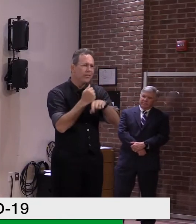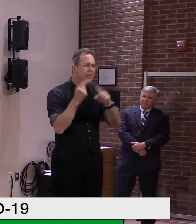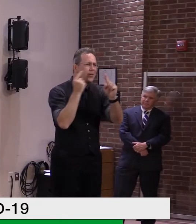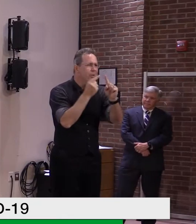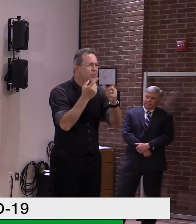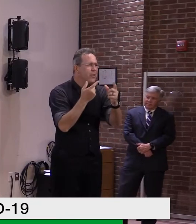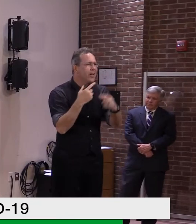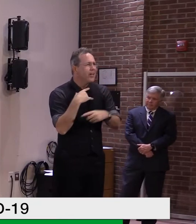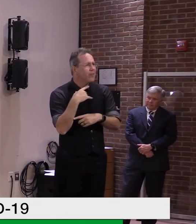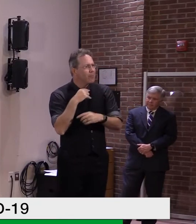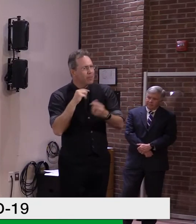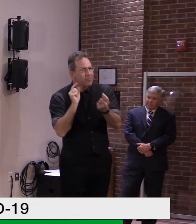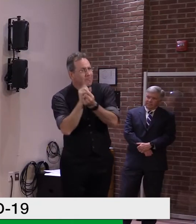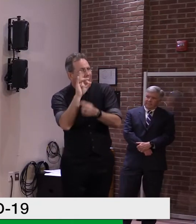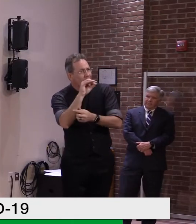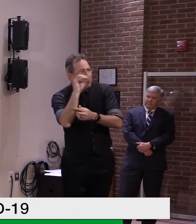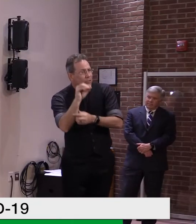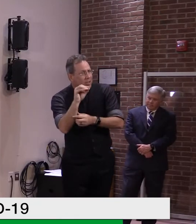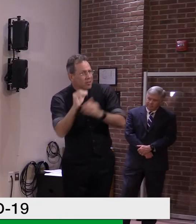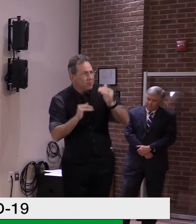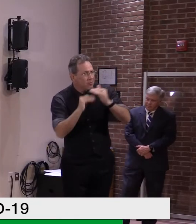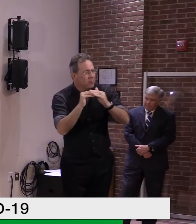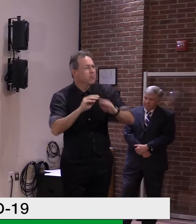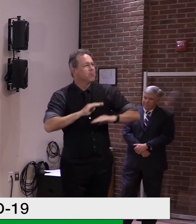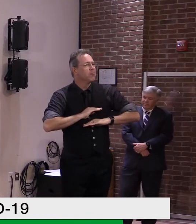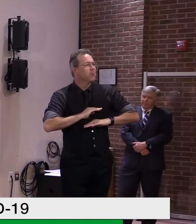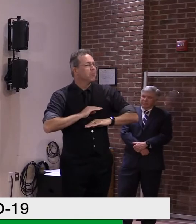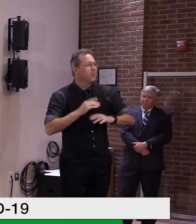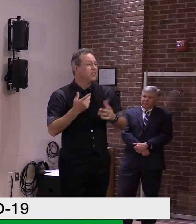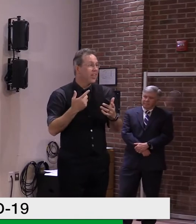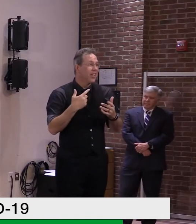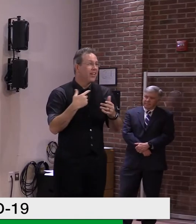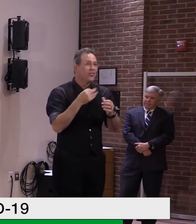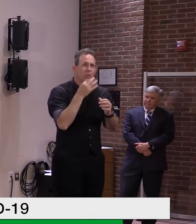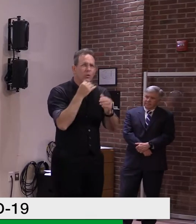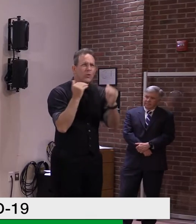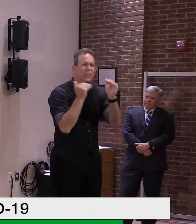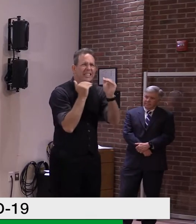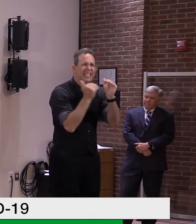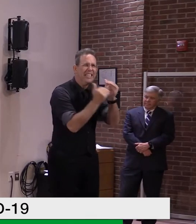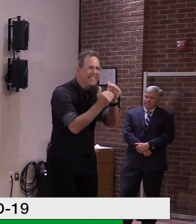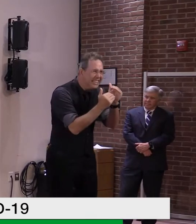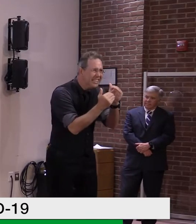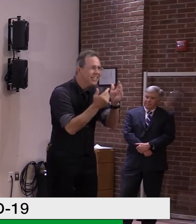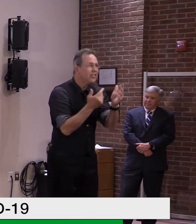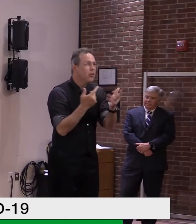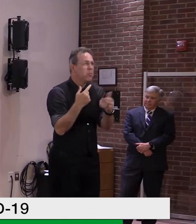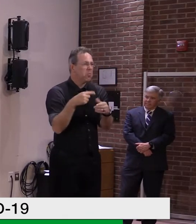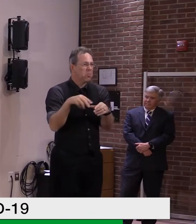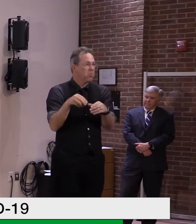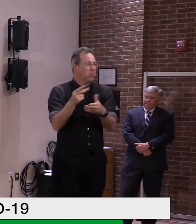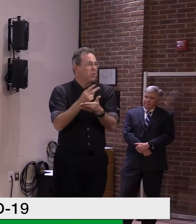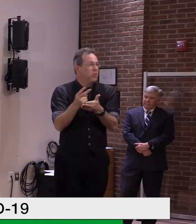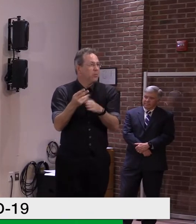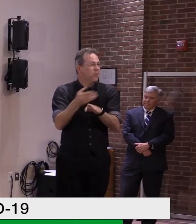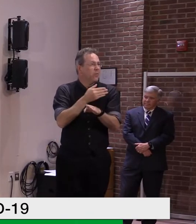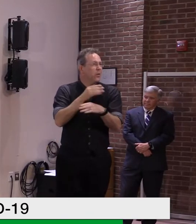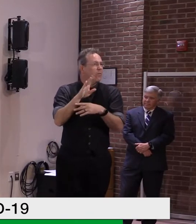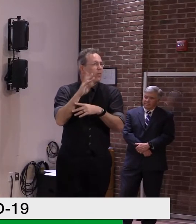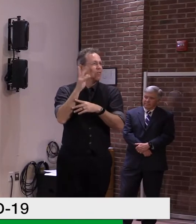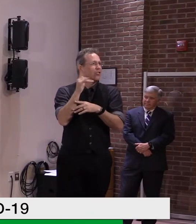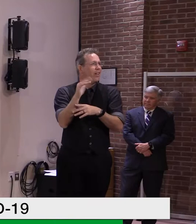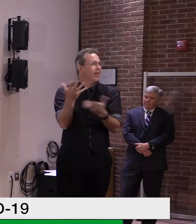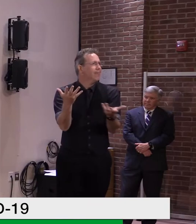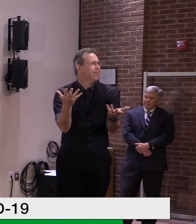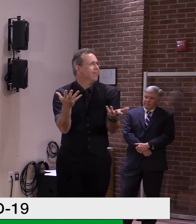2 weeks ahead of schedule. So for those who are resistant in some respects, maybe they